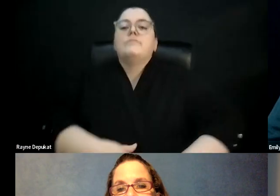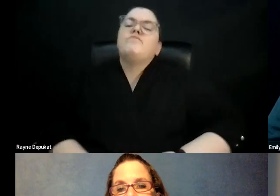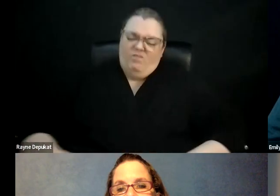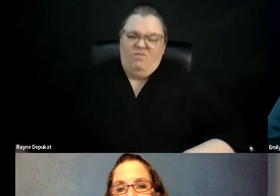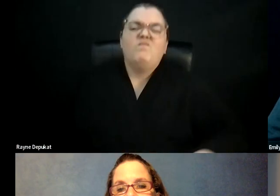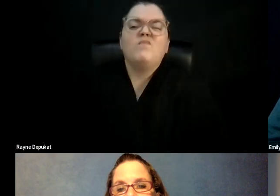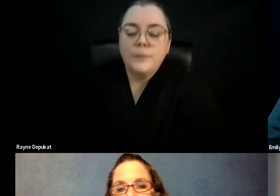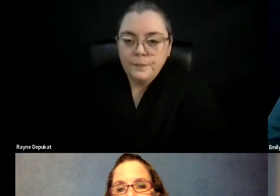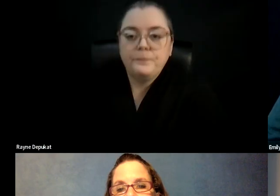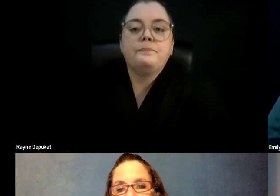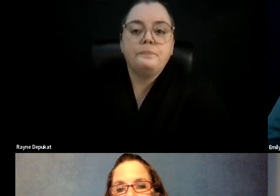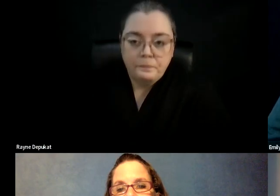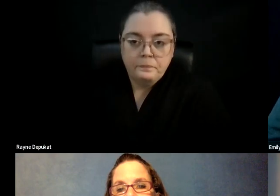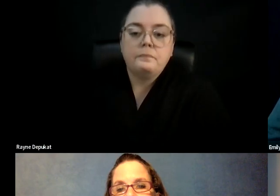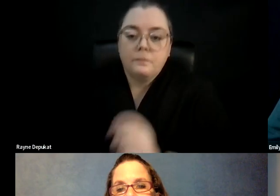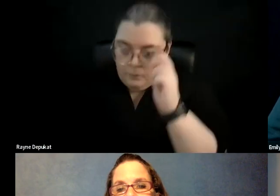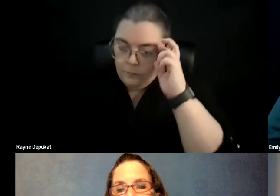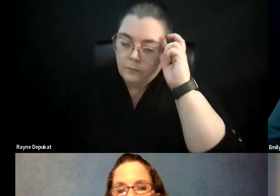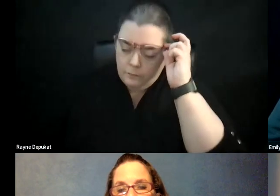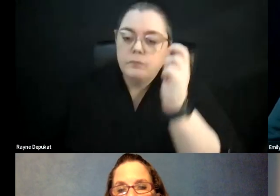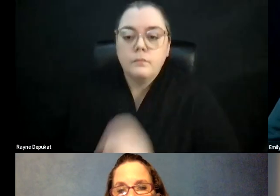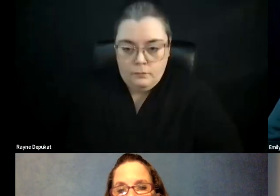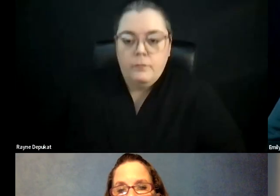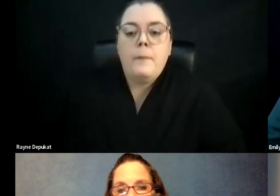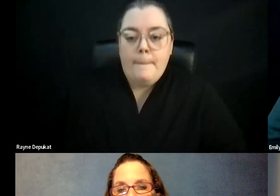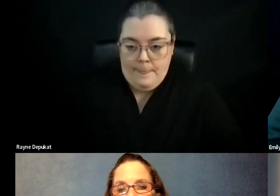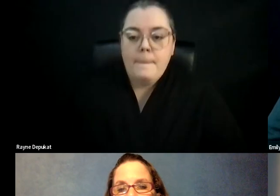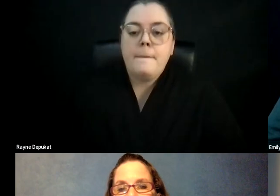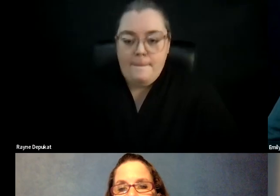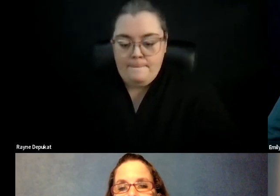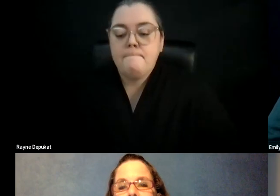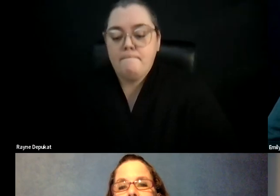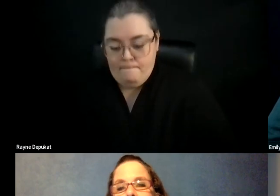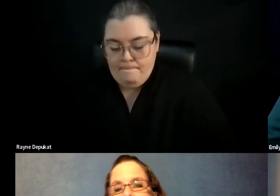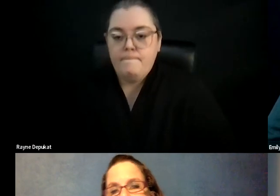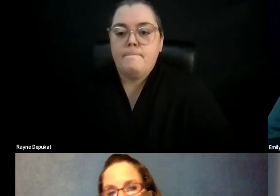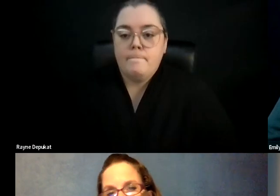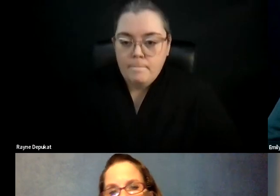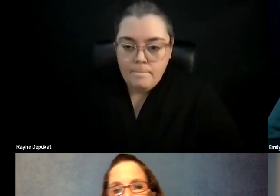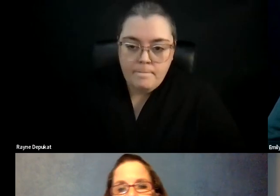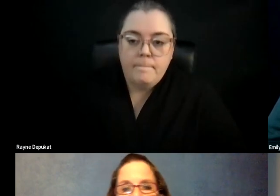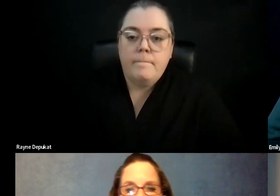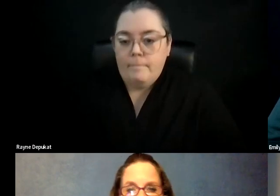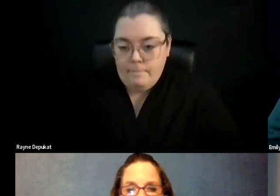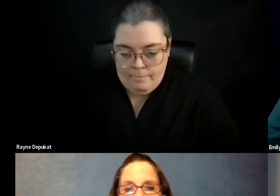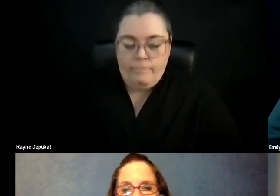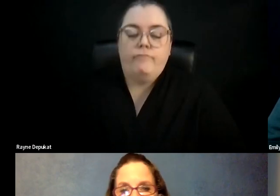it again, take more time, revisit things, just leave them as they are, and that's easier. We don't have to get permission again on how we format things